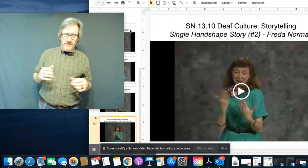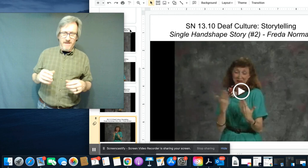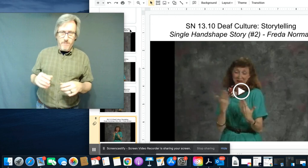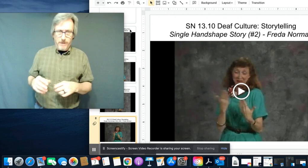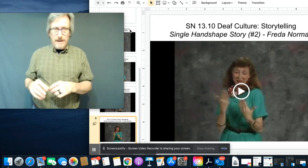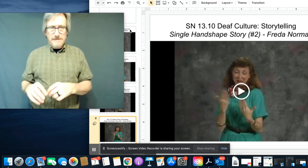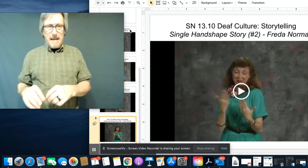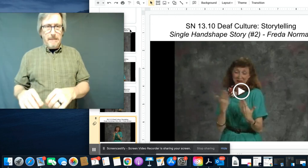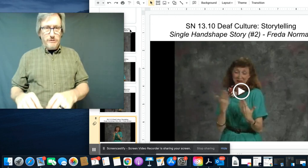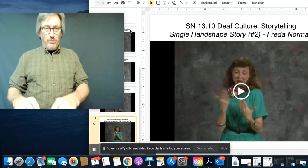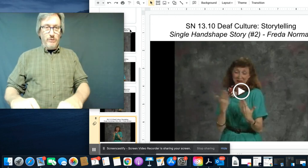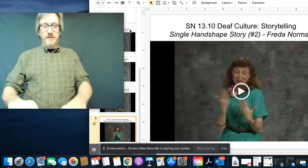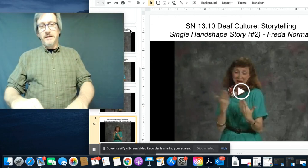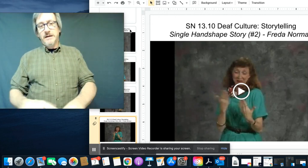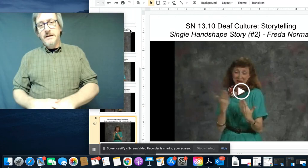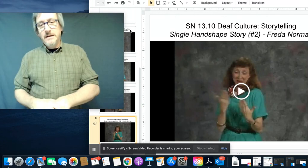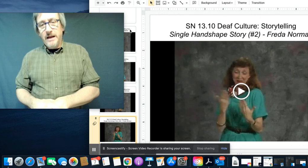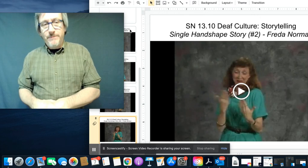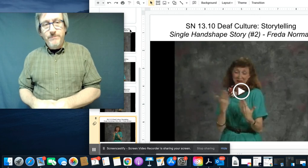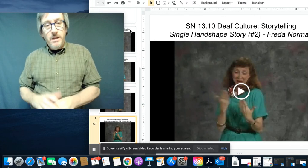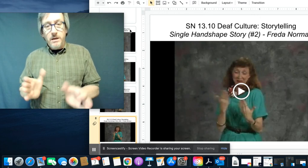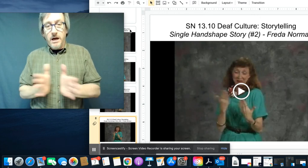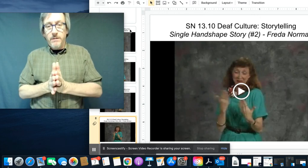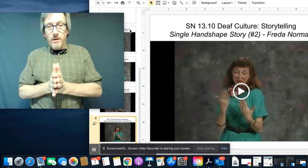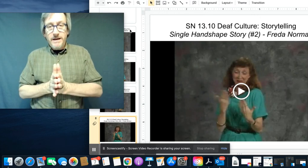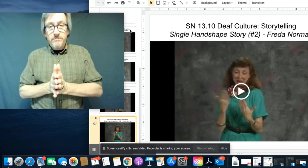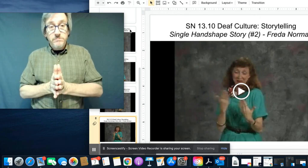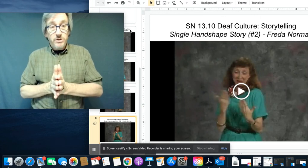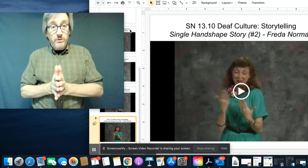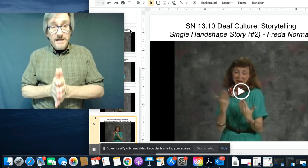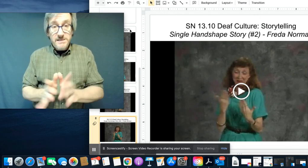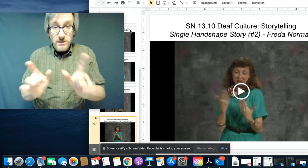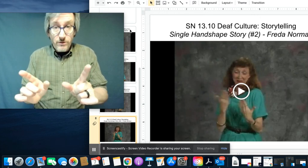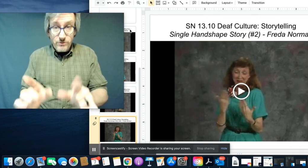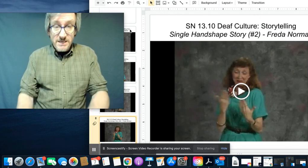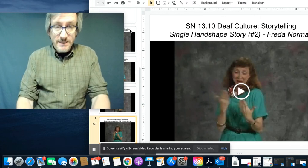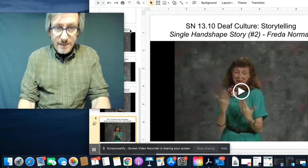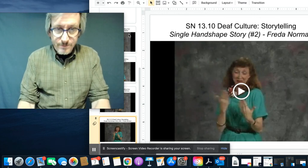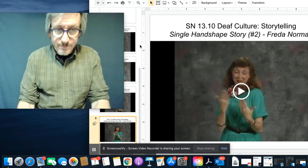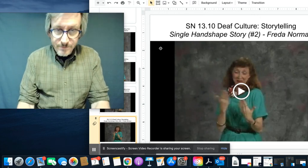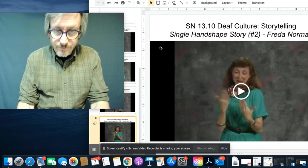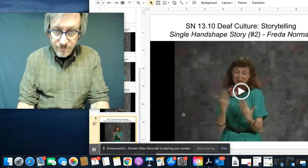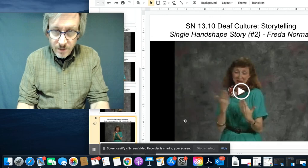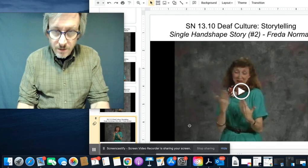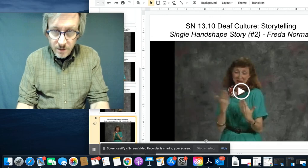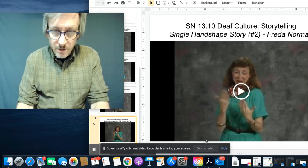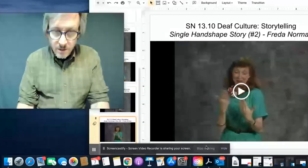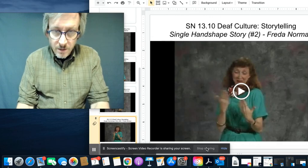they have a brain cell or two. Anyway, all right, so that's 1310.